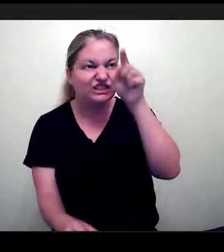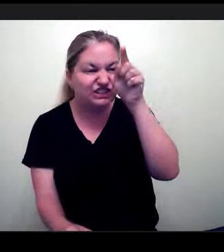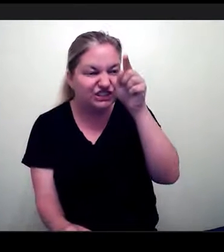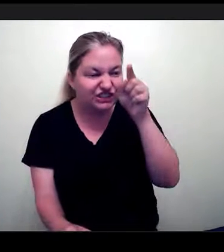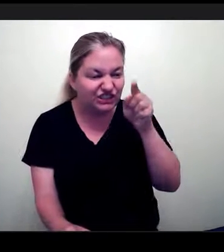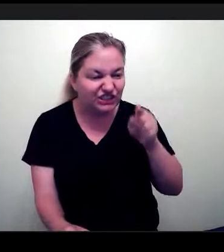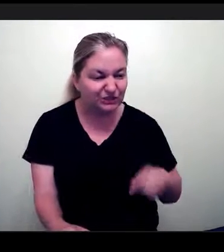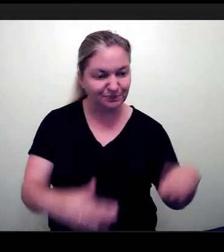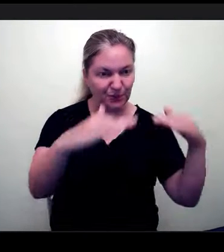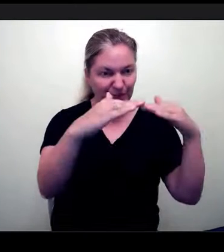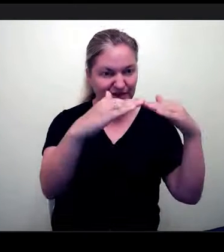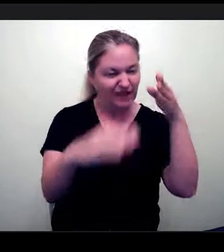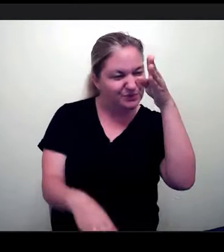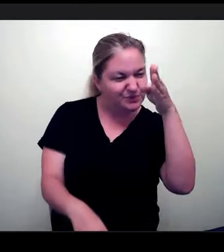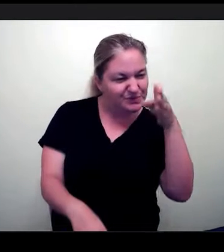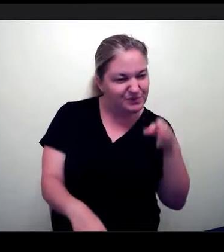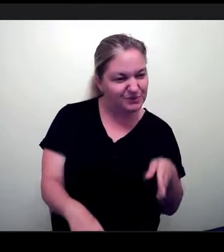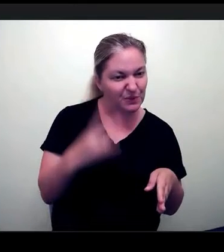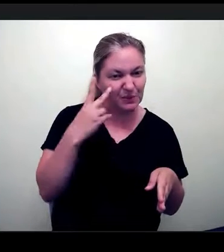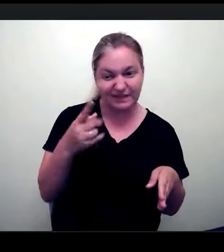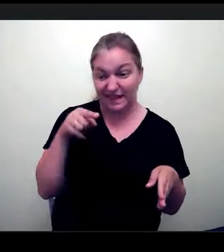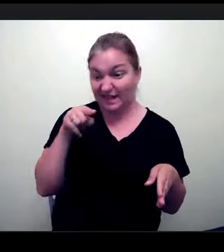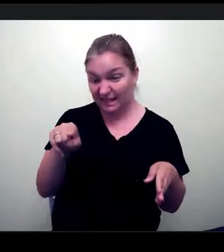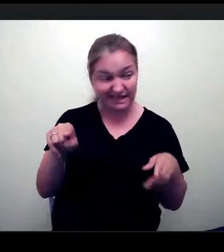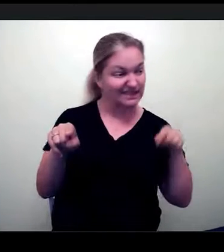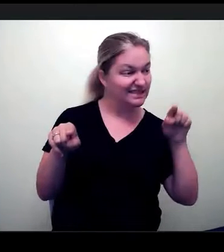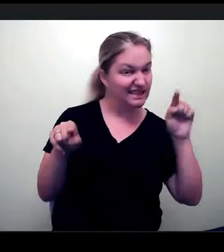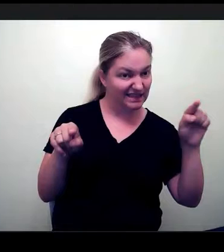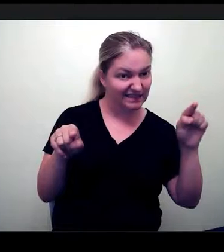equal sign, and you can see each half.